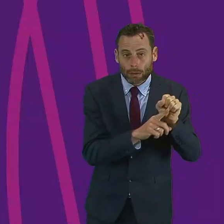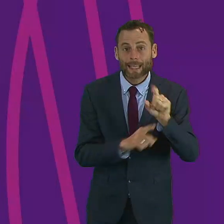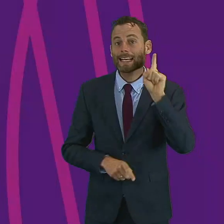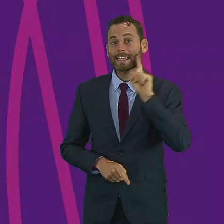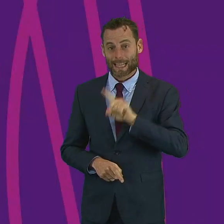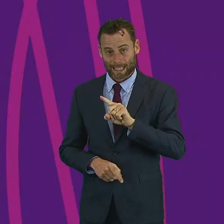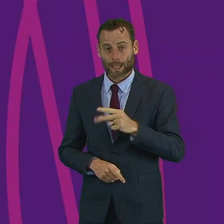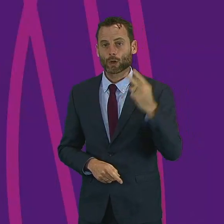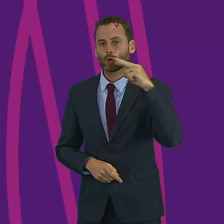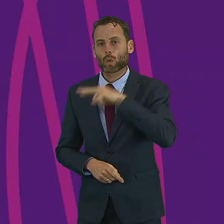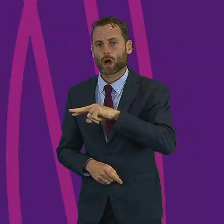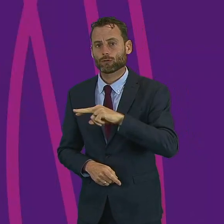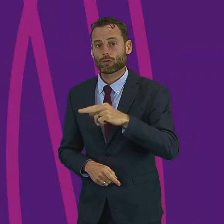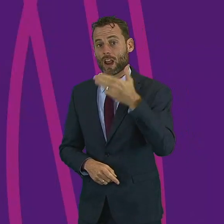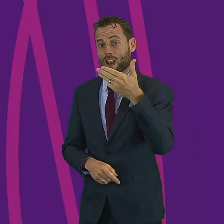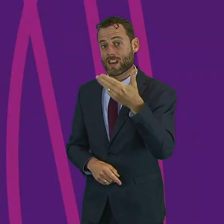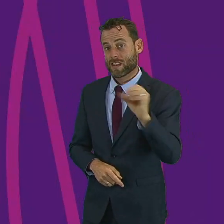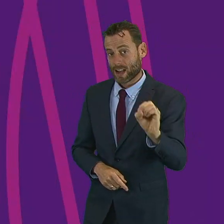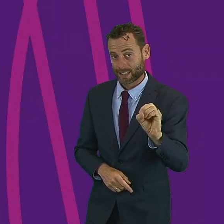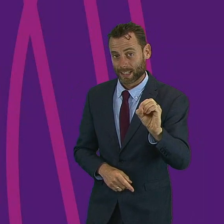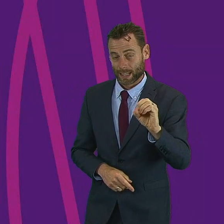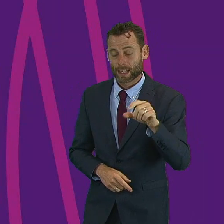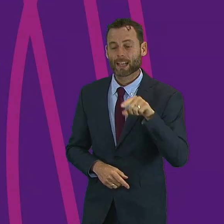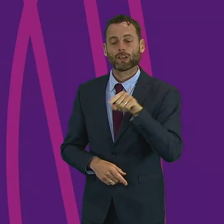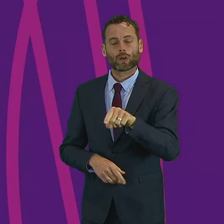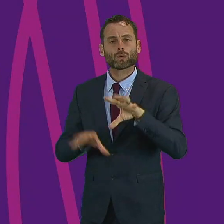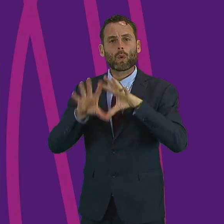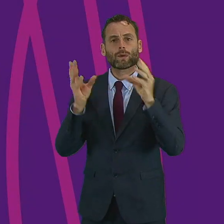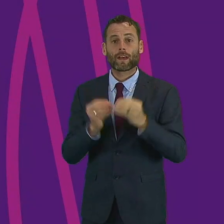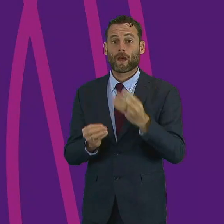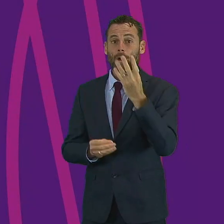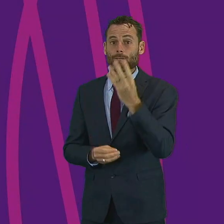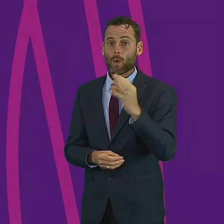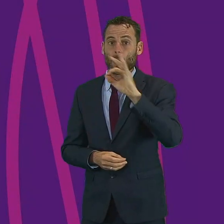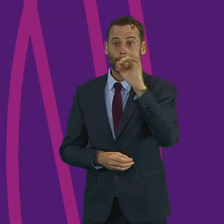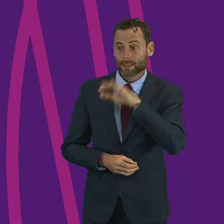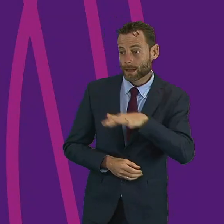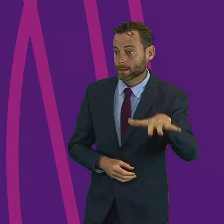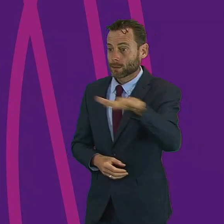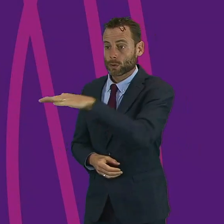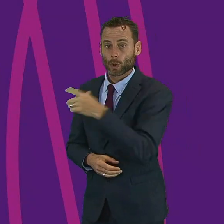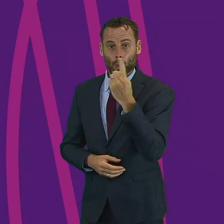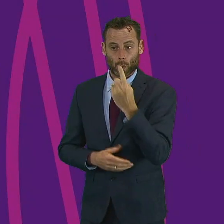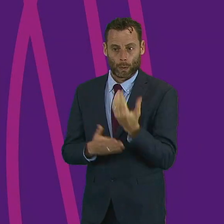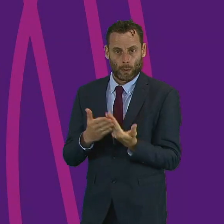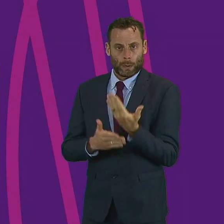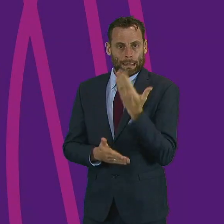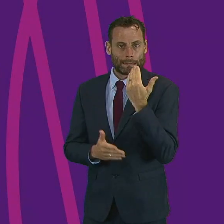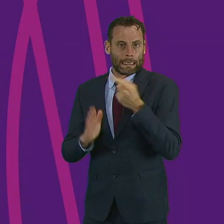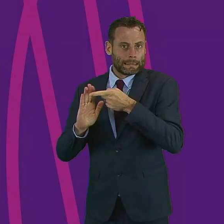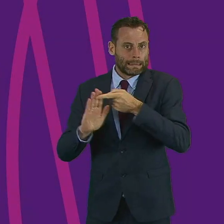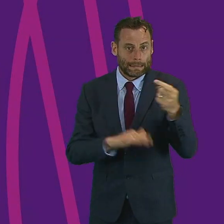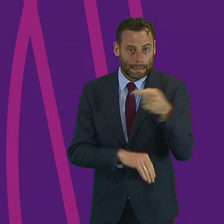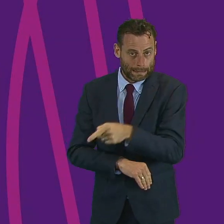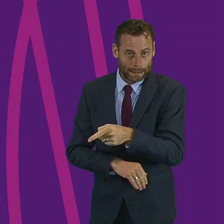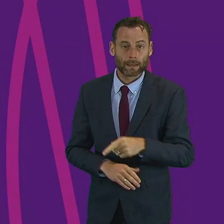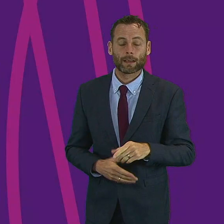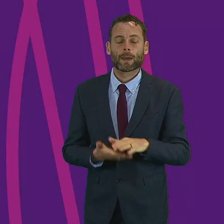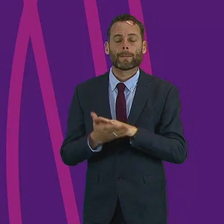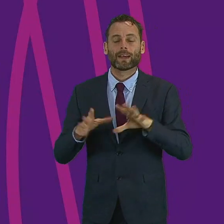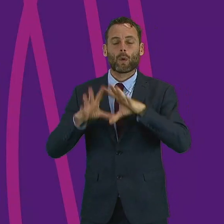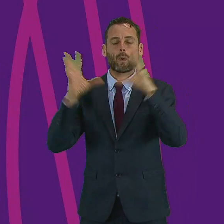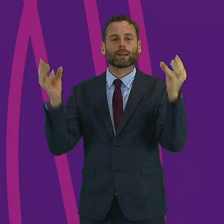was 290. This represents 4% of people newly tested, and the total number of cases is